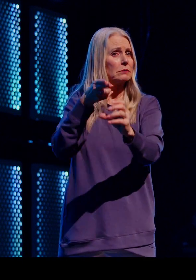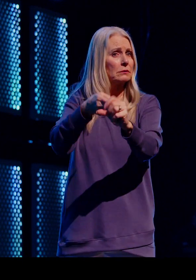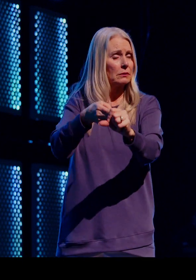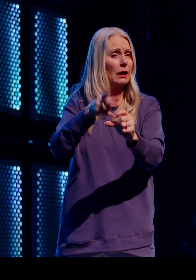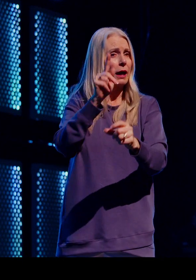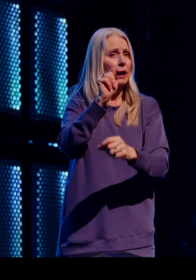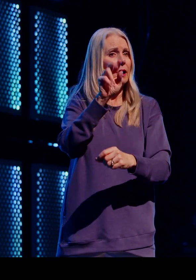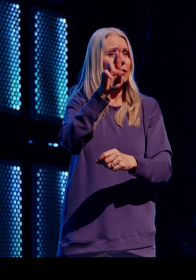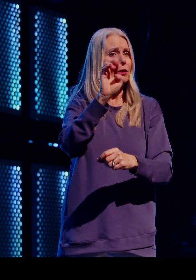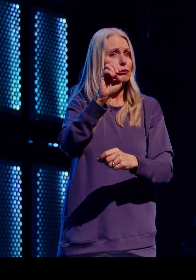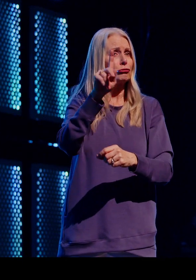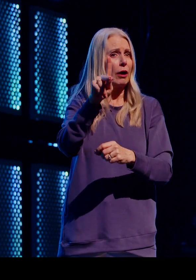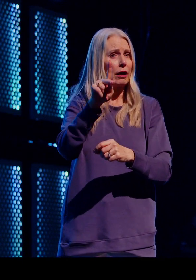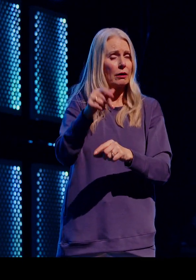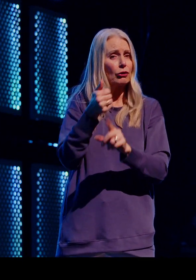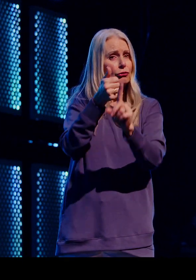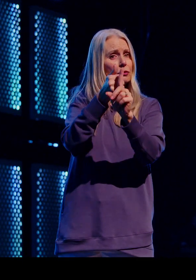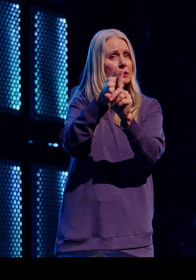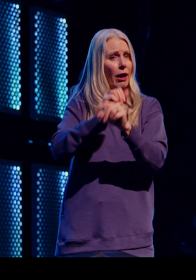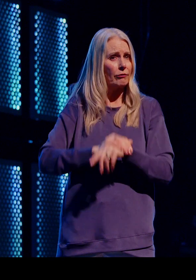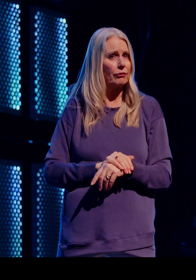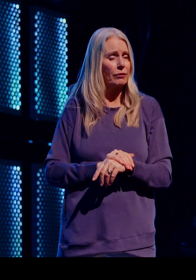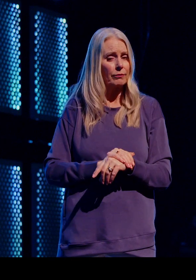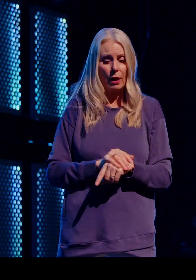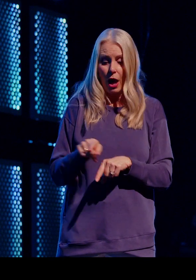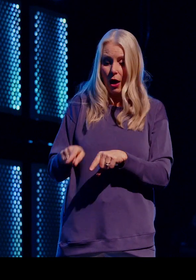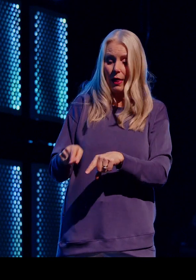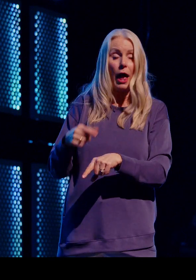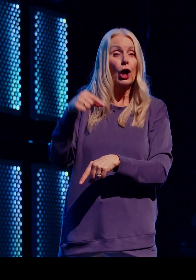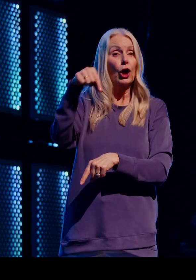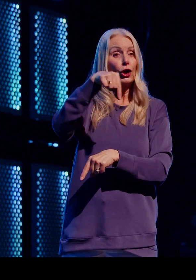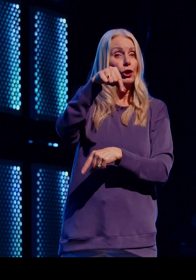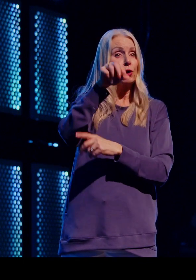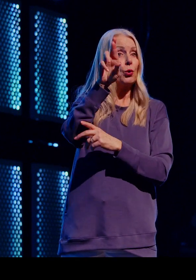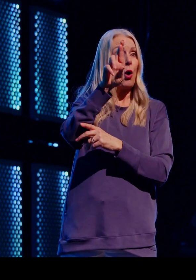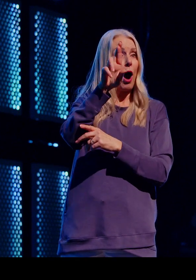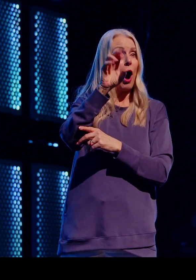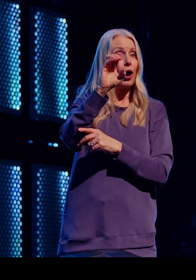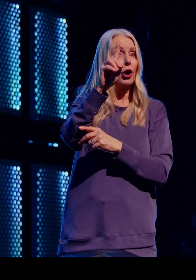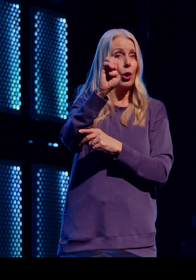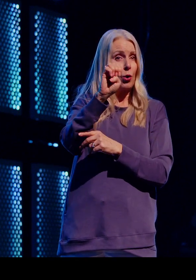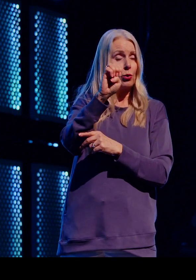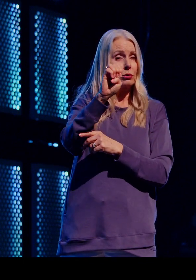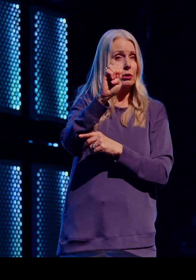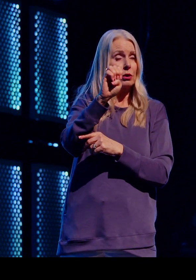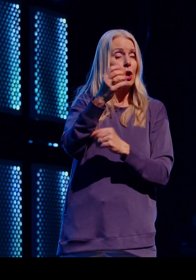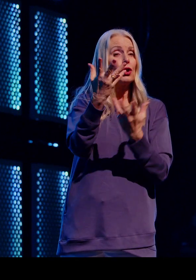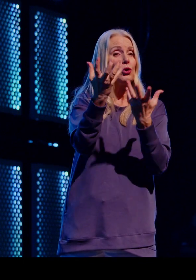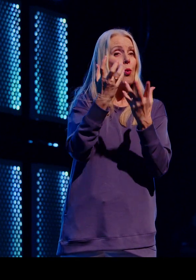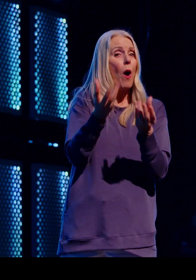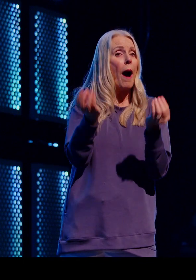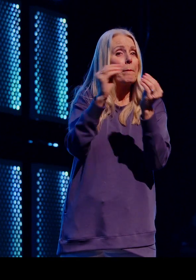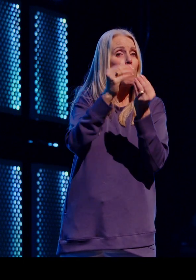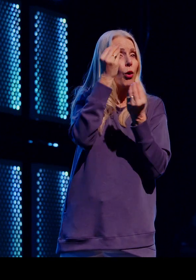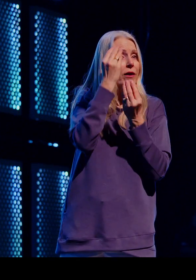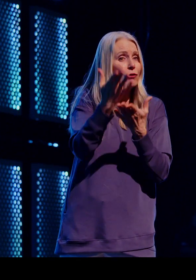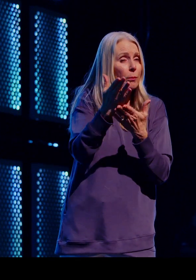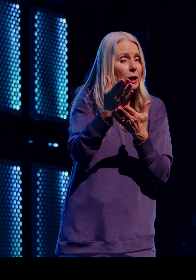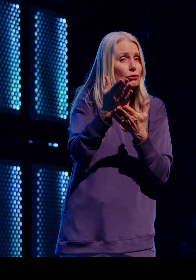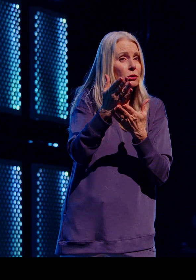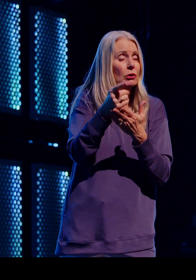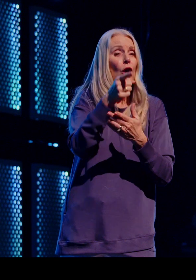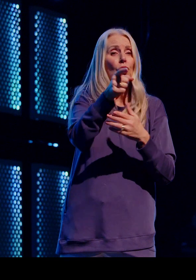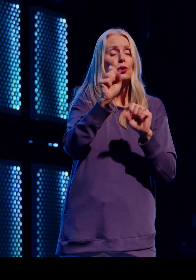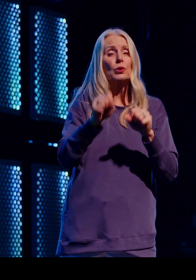fact, right on the slide there is a QR code. And if you want to know more about a trek where you could take a week or